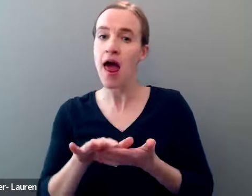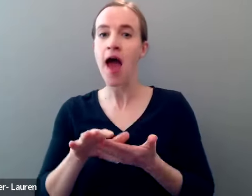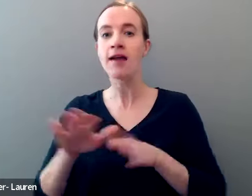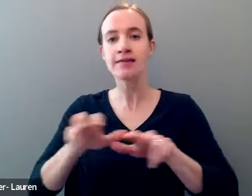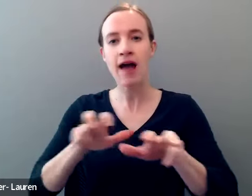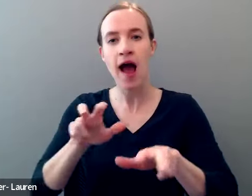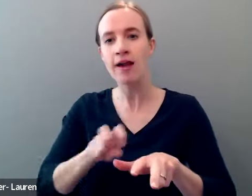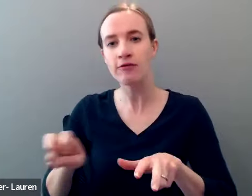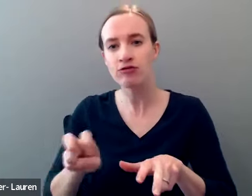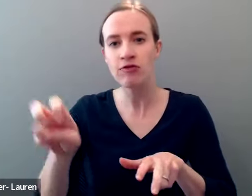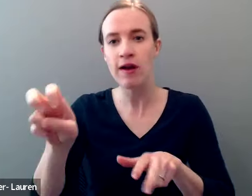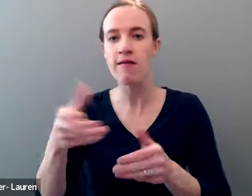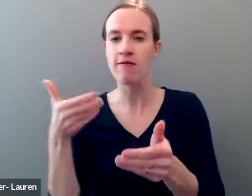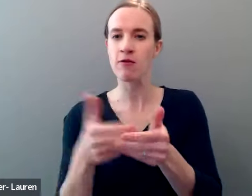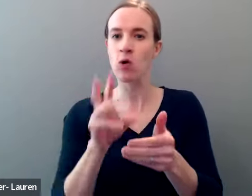Lemhi River.